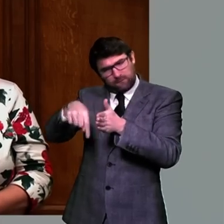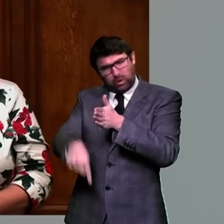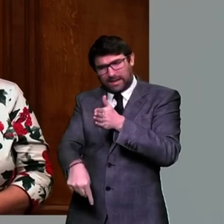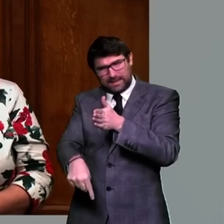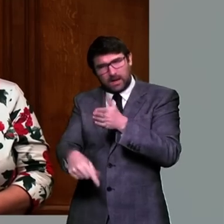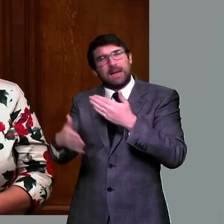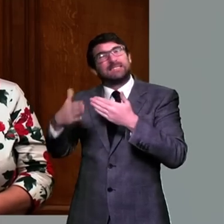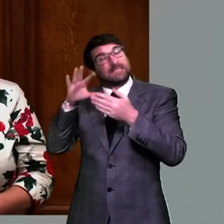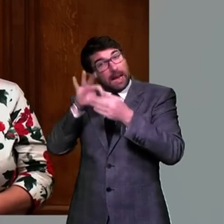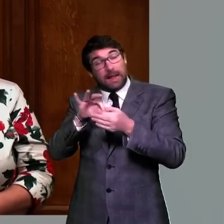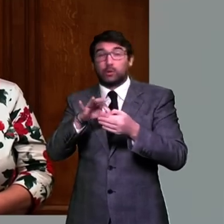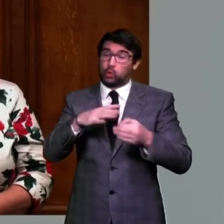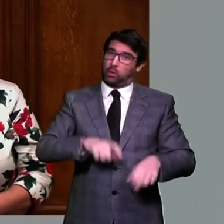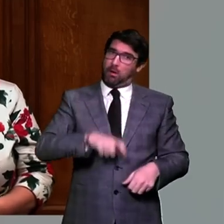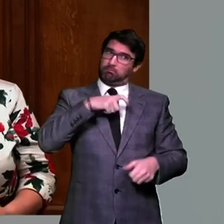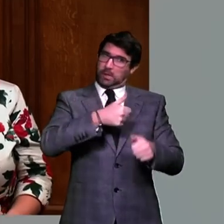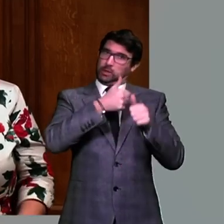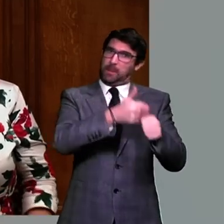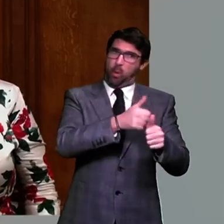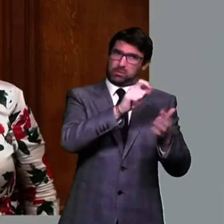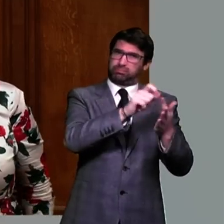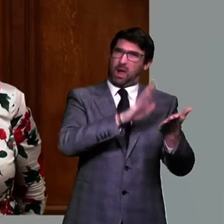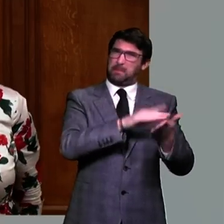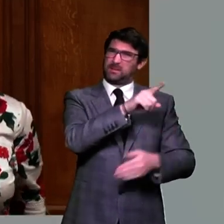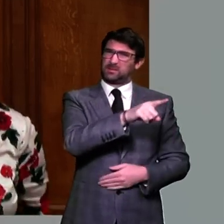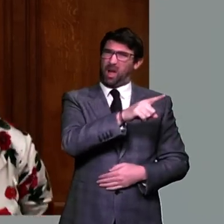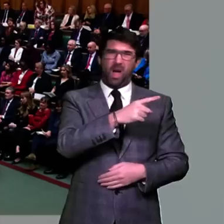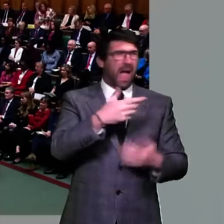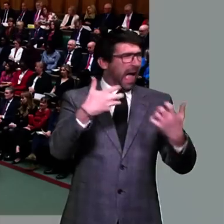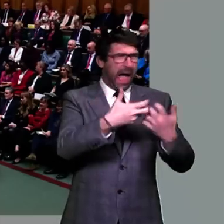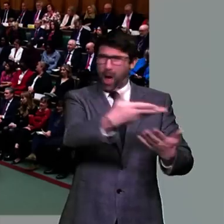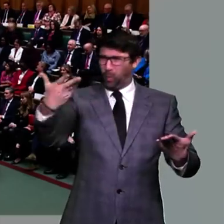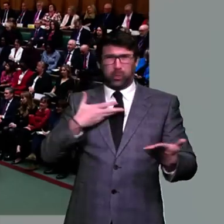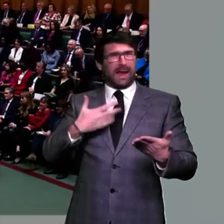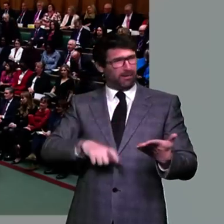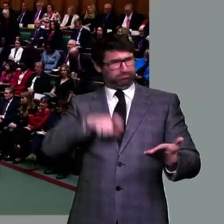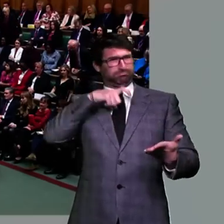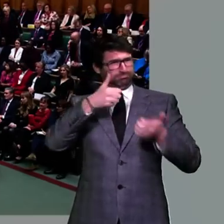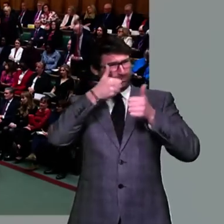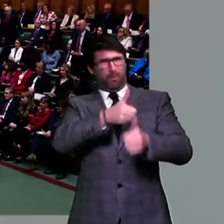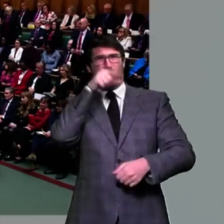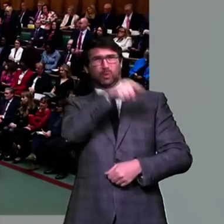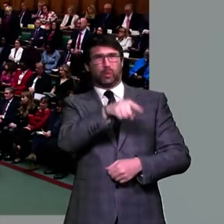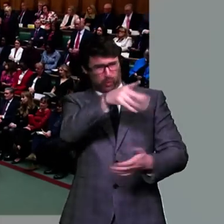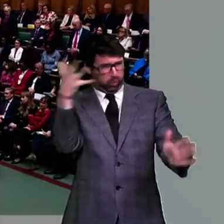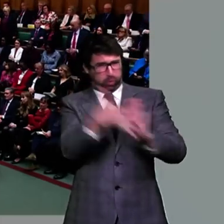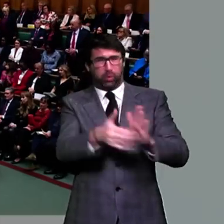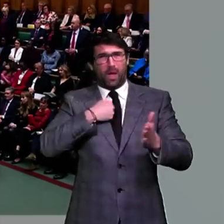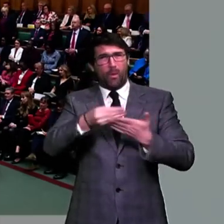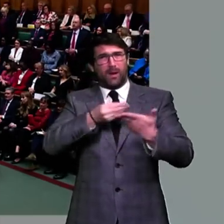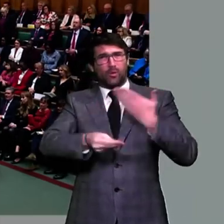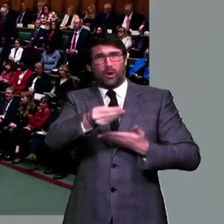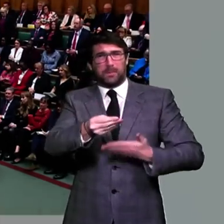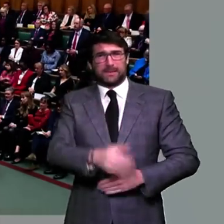her after her policies have caused chaos in the markets and wrecked the economy? Prime Minister.